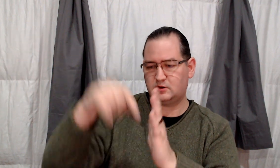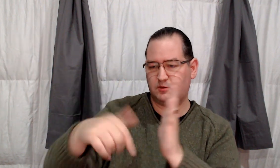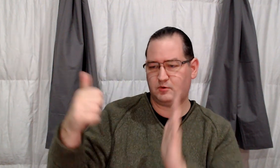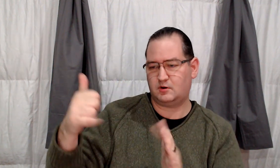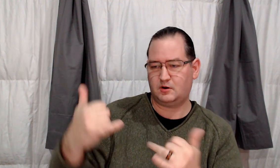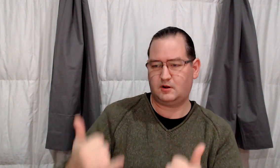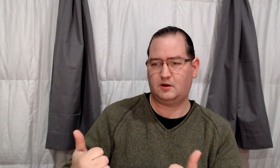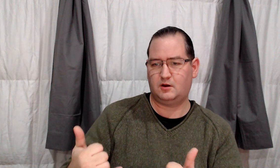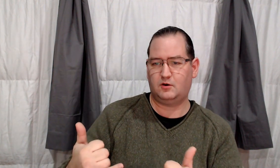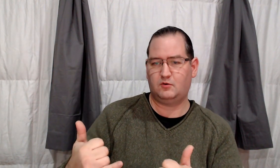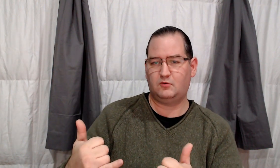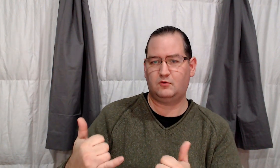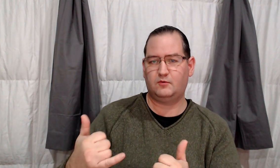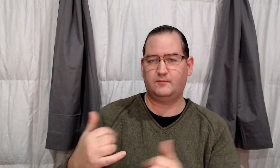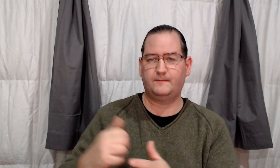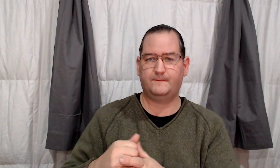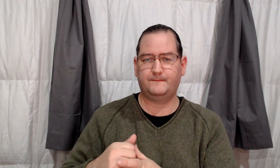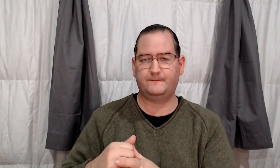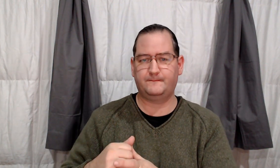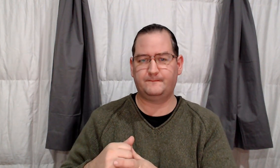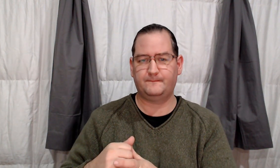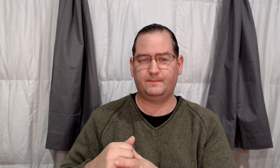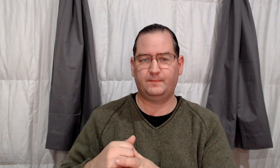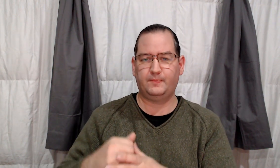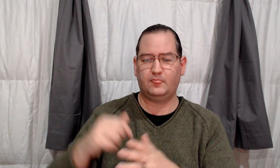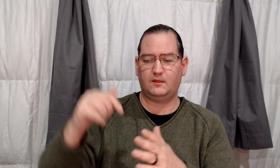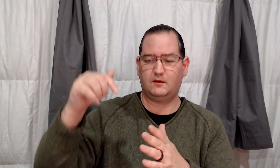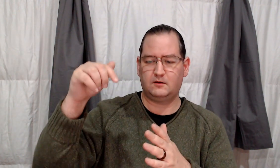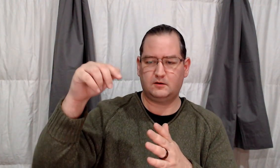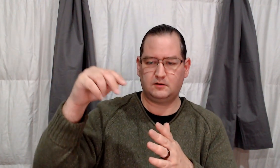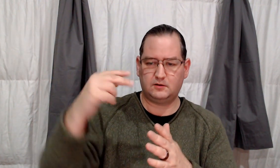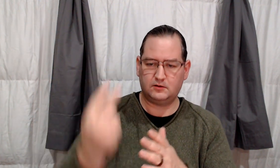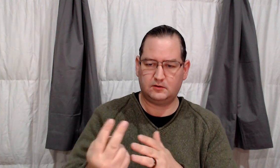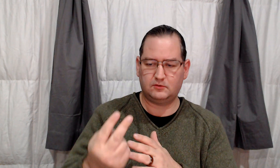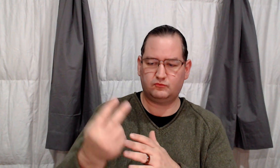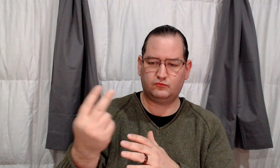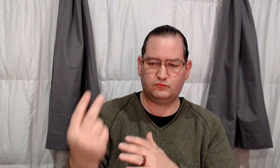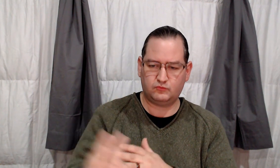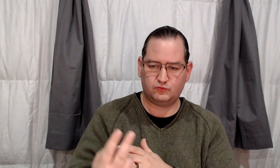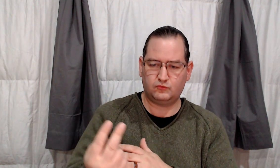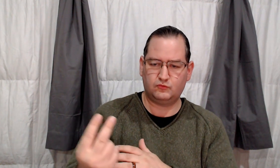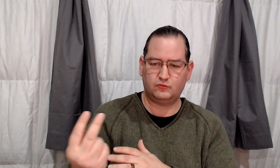Imagine that's happening automatically. Imagine there's nothing you can do about that now.